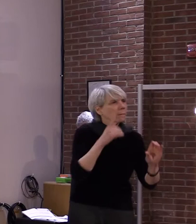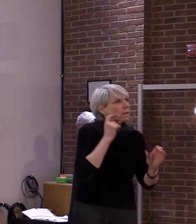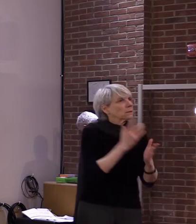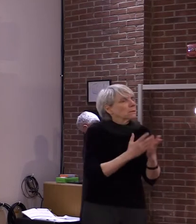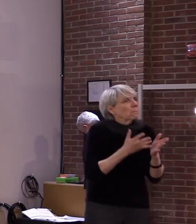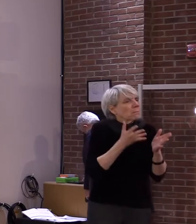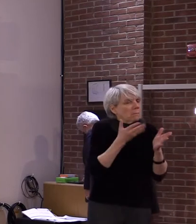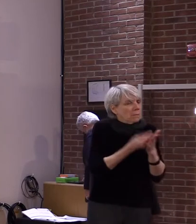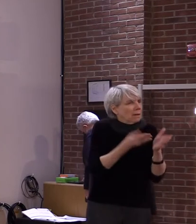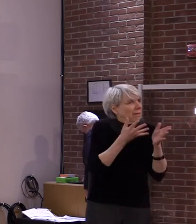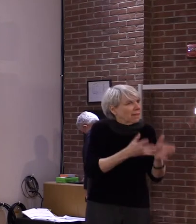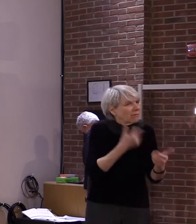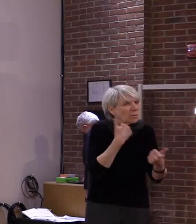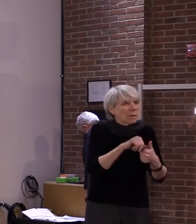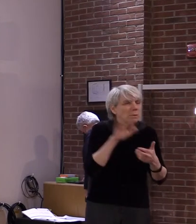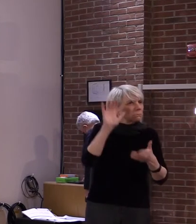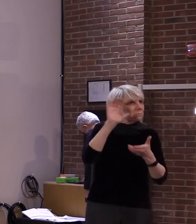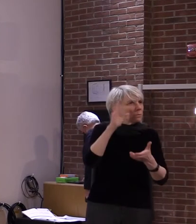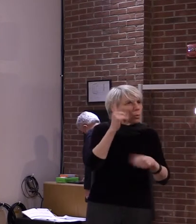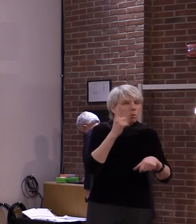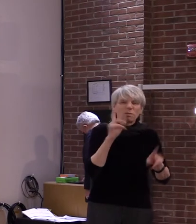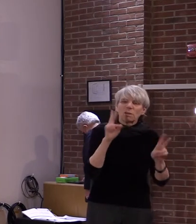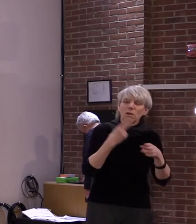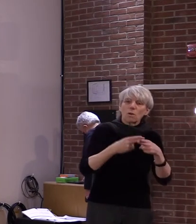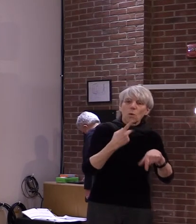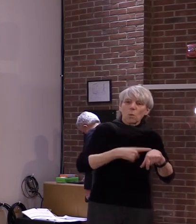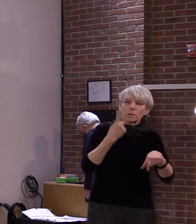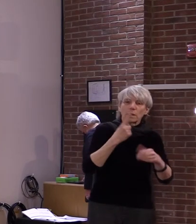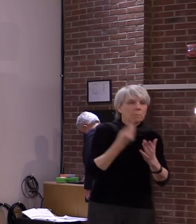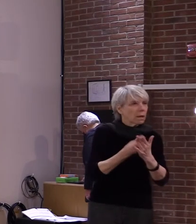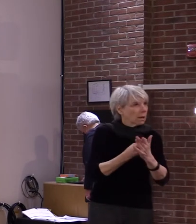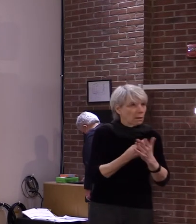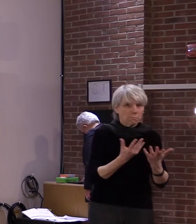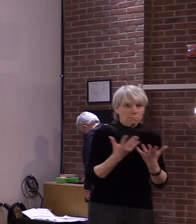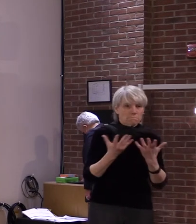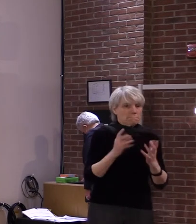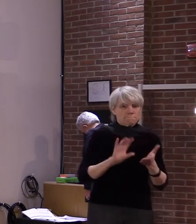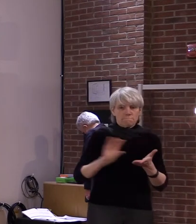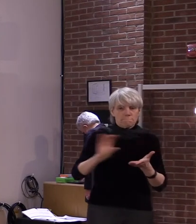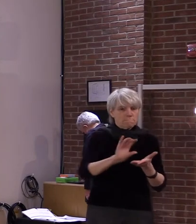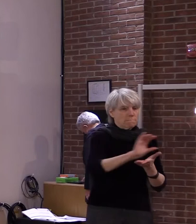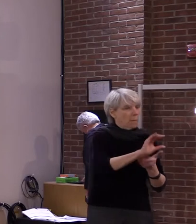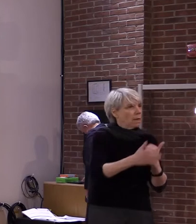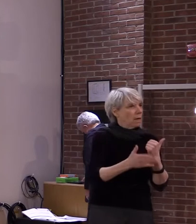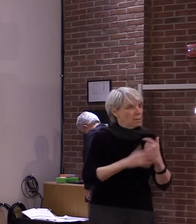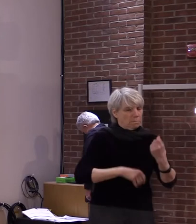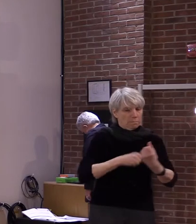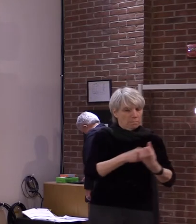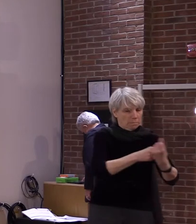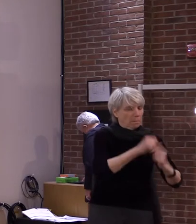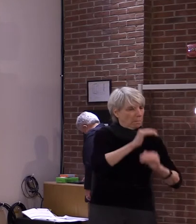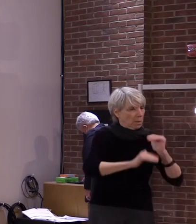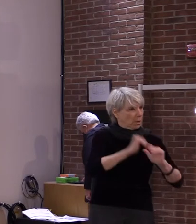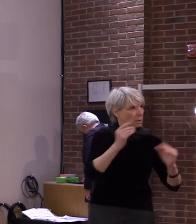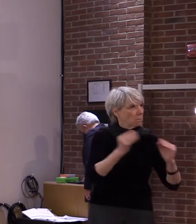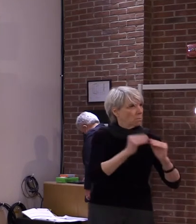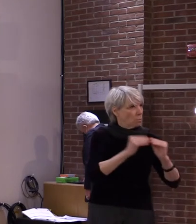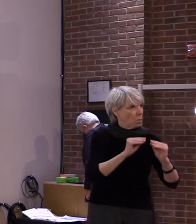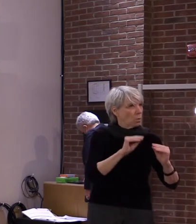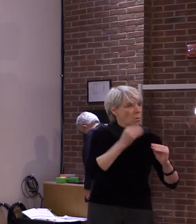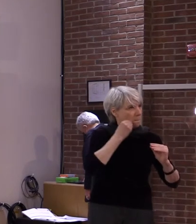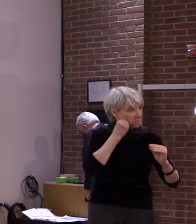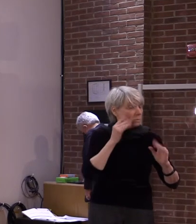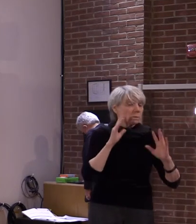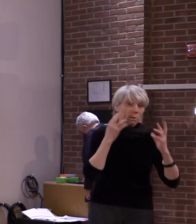available the one-time money uh that we have on the bottom line so uh again i i believe that we're on a path to